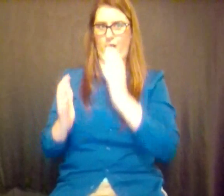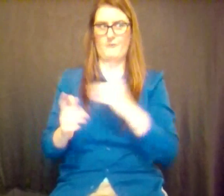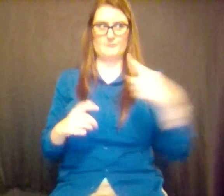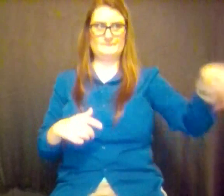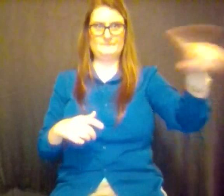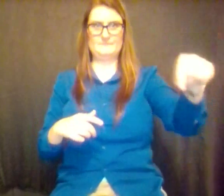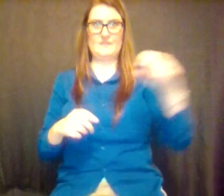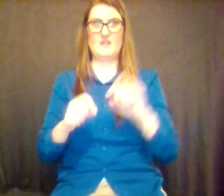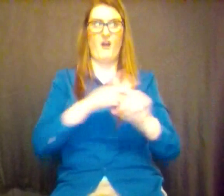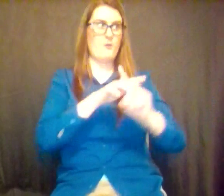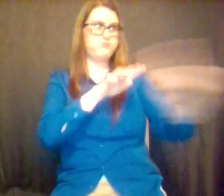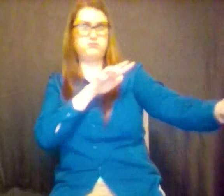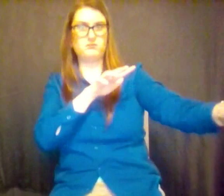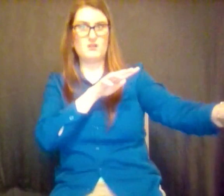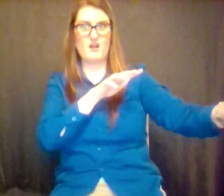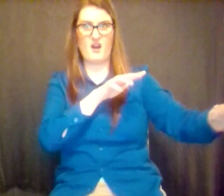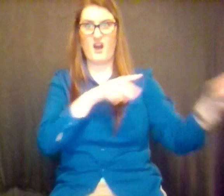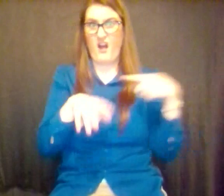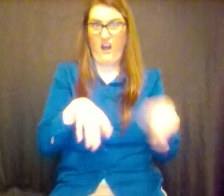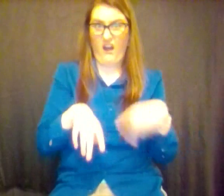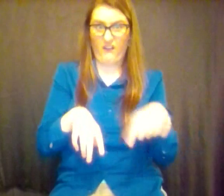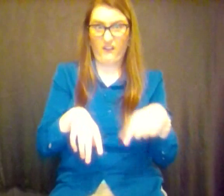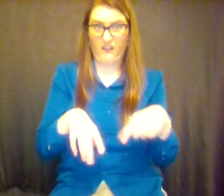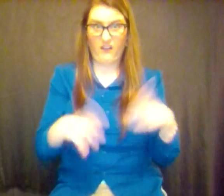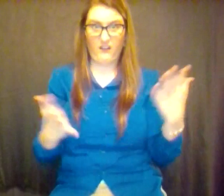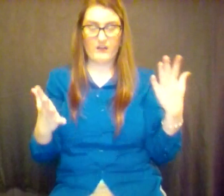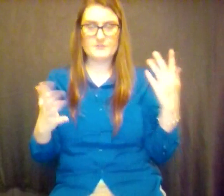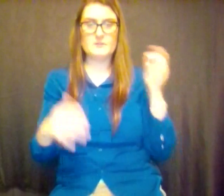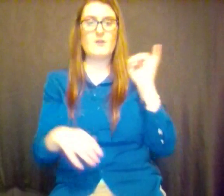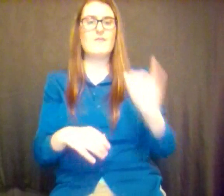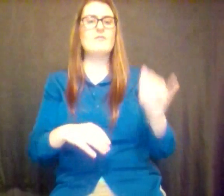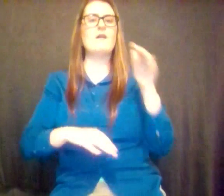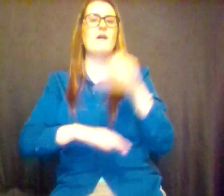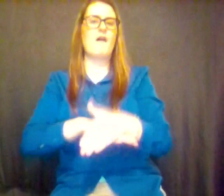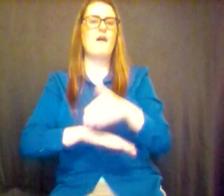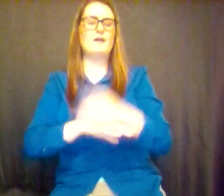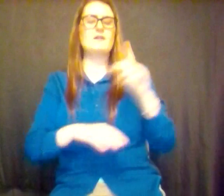sent for David again. "Jolly well done, young man," he said. "But how